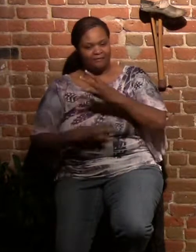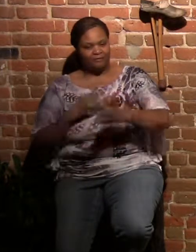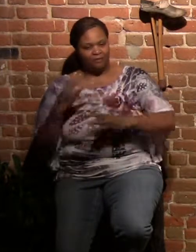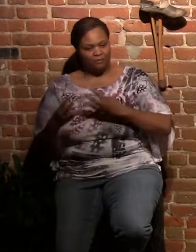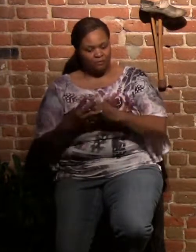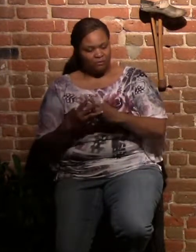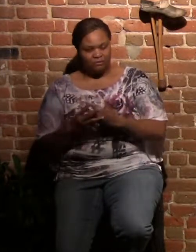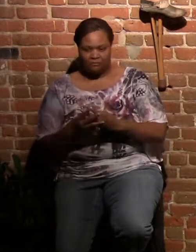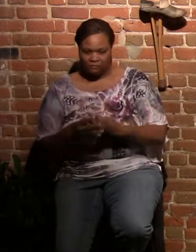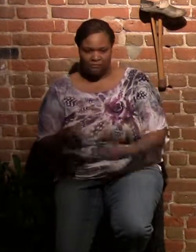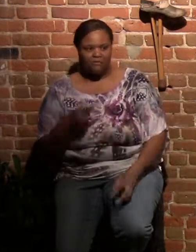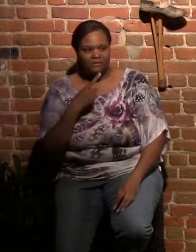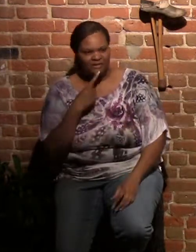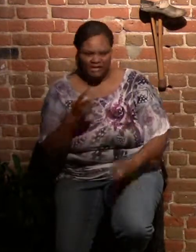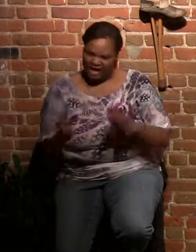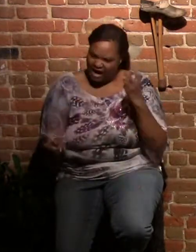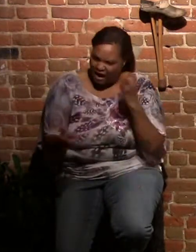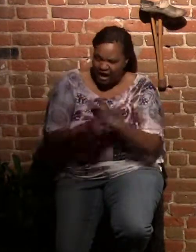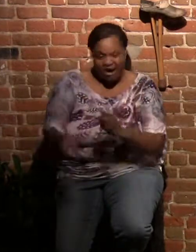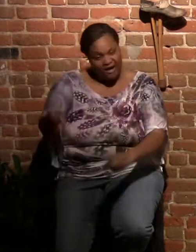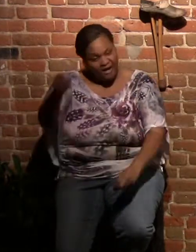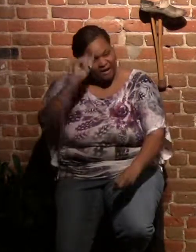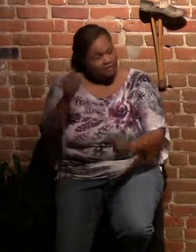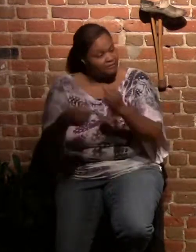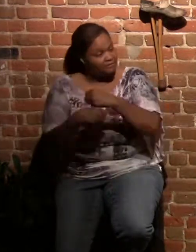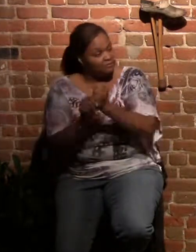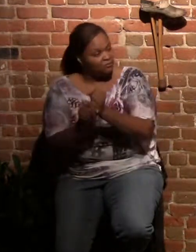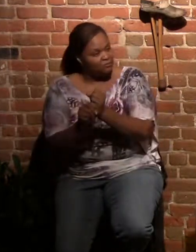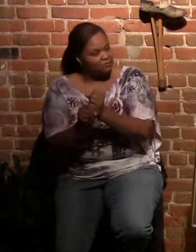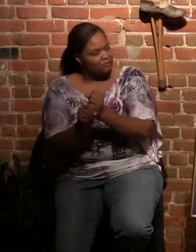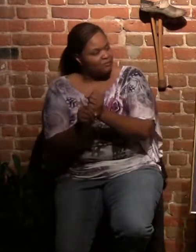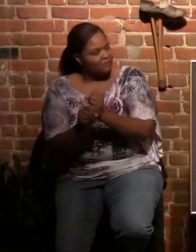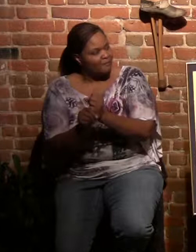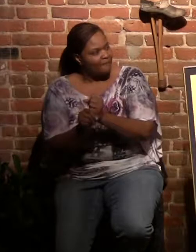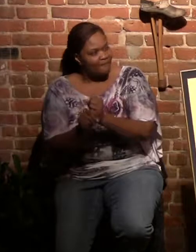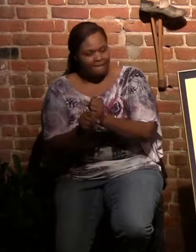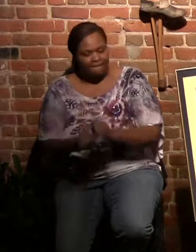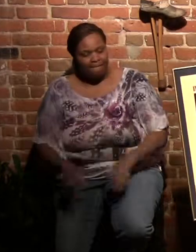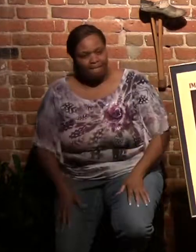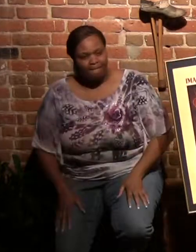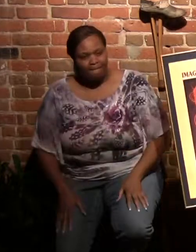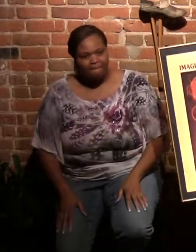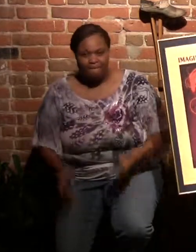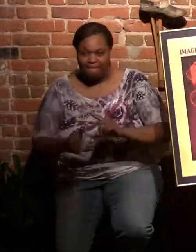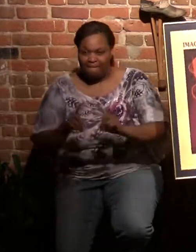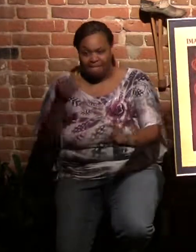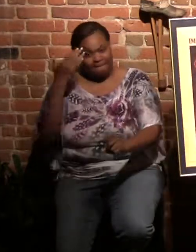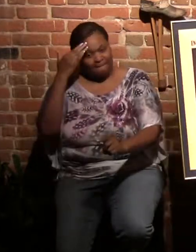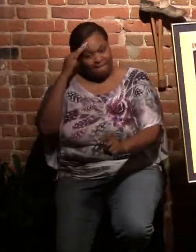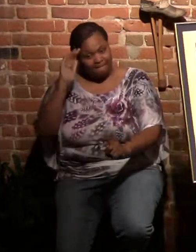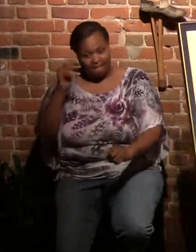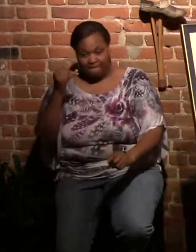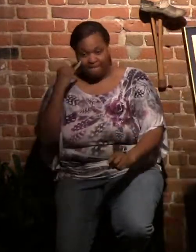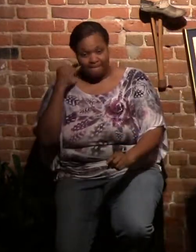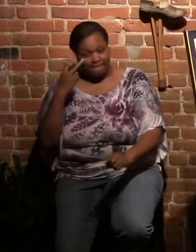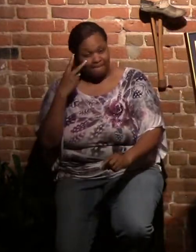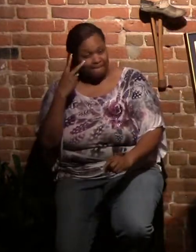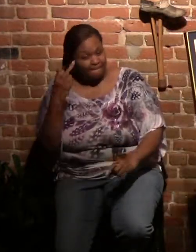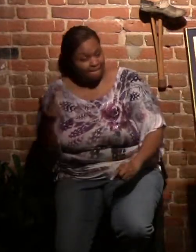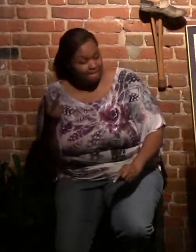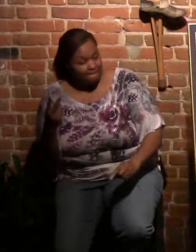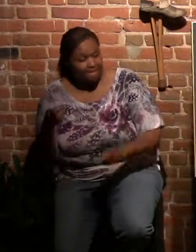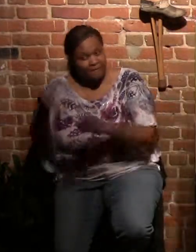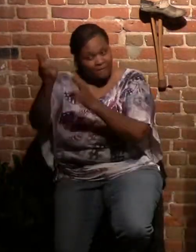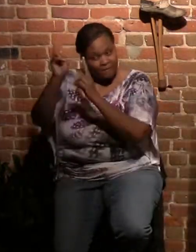it's the hardest hat they've ever made. But I don't know that I've ever seen something that honored the original